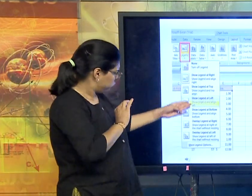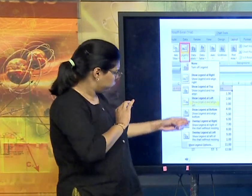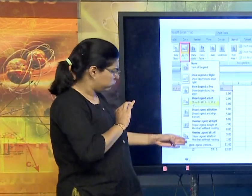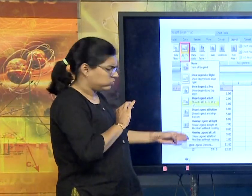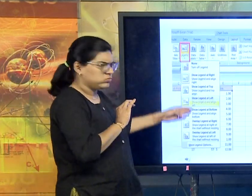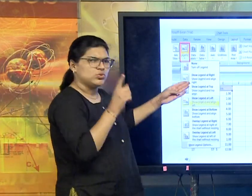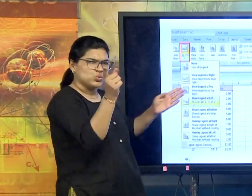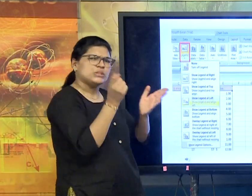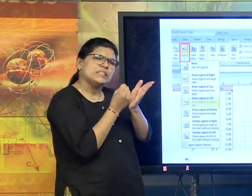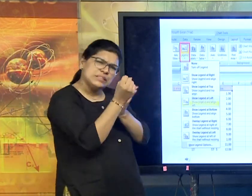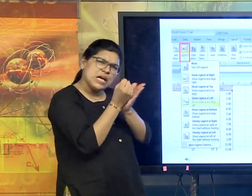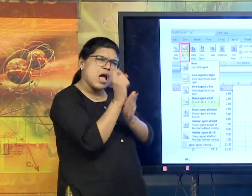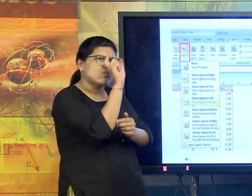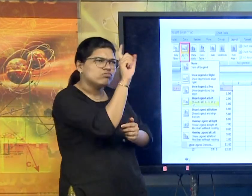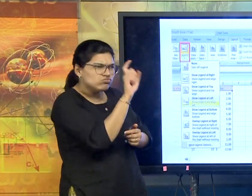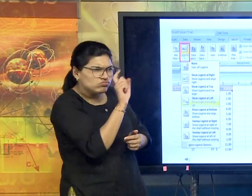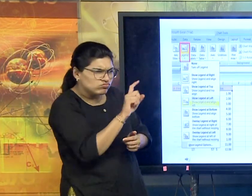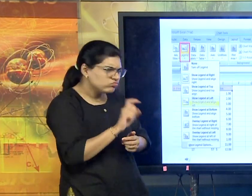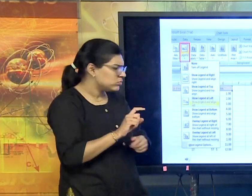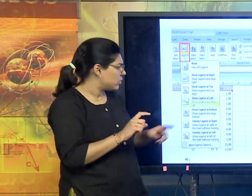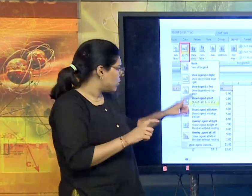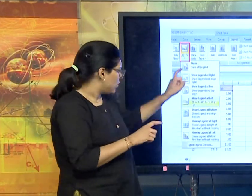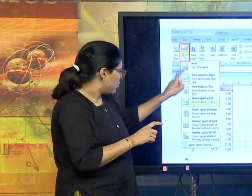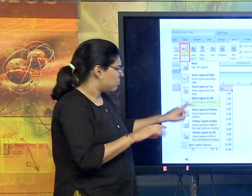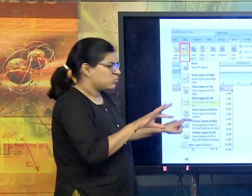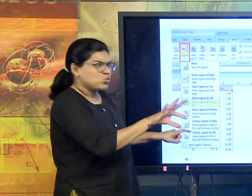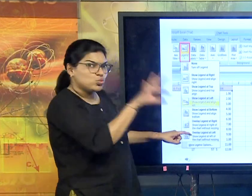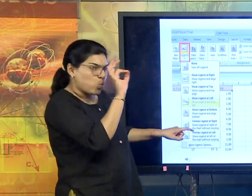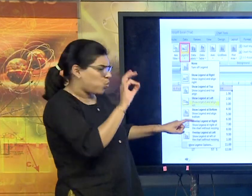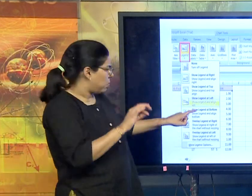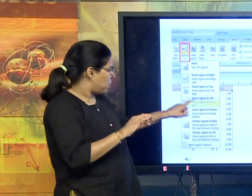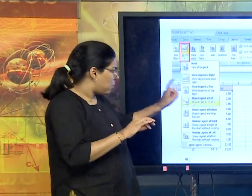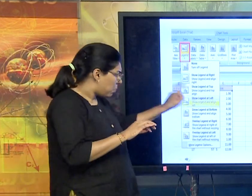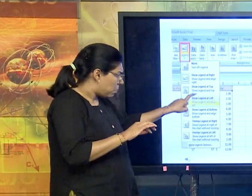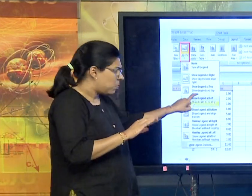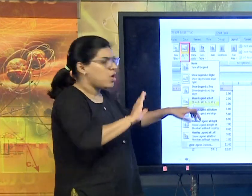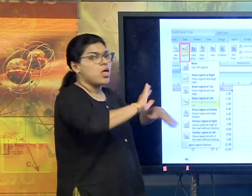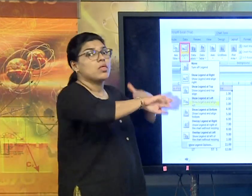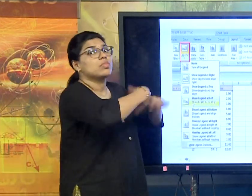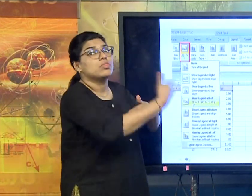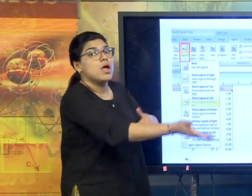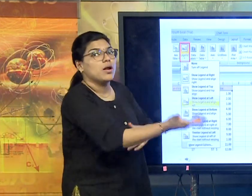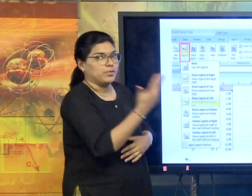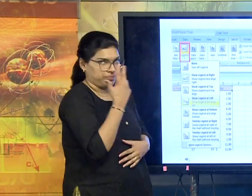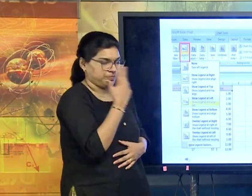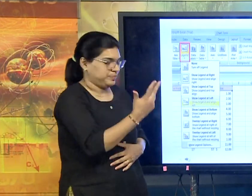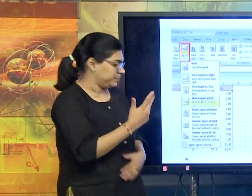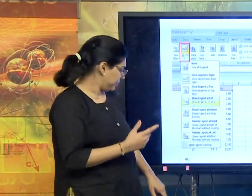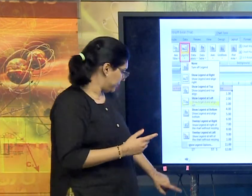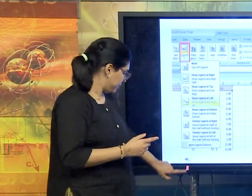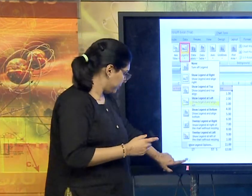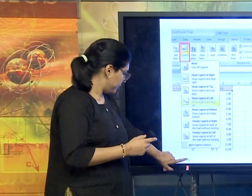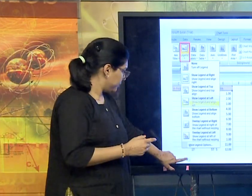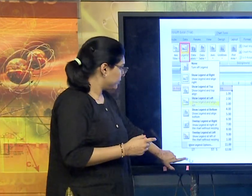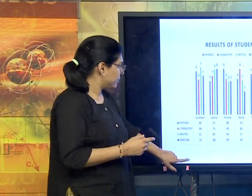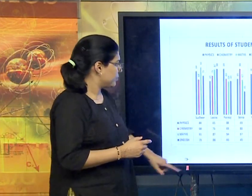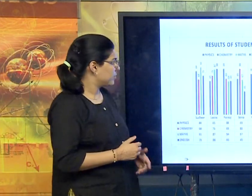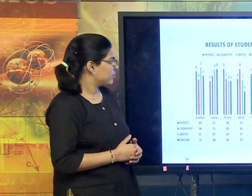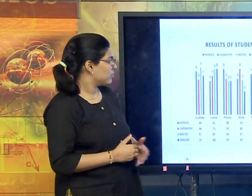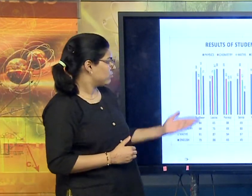From that layout option, you can try all those options one by one and see what changes happen. Let me